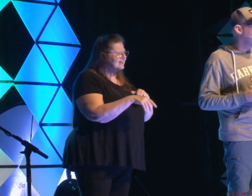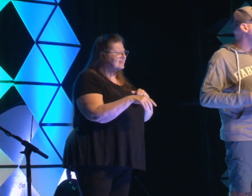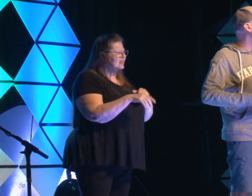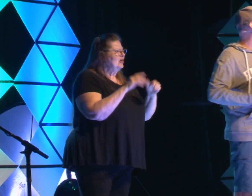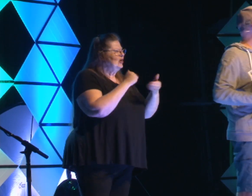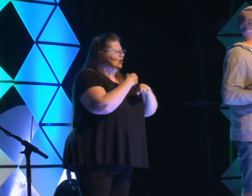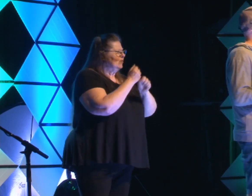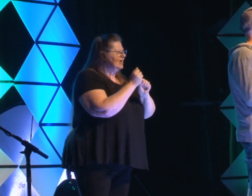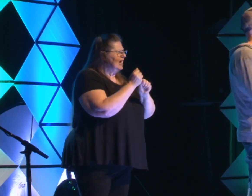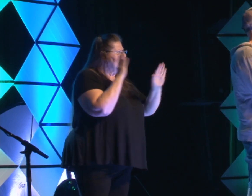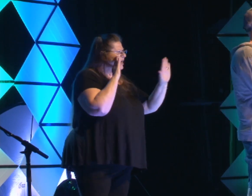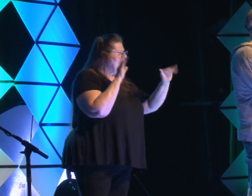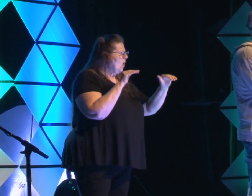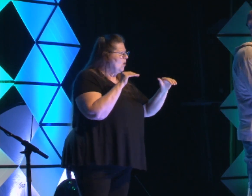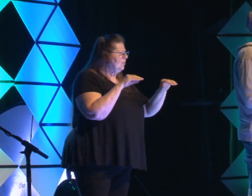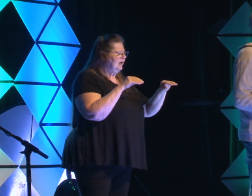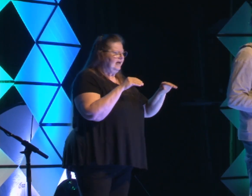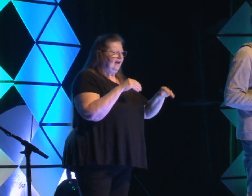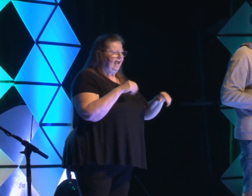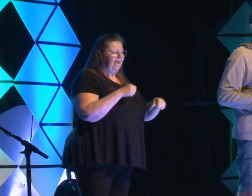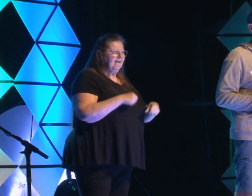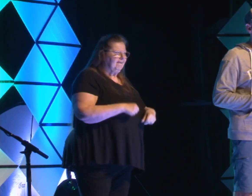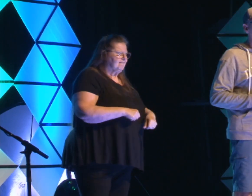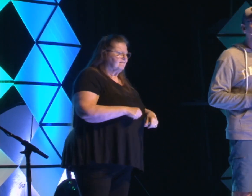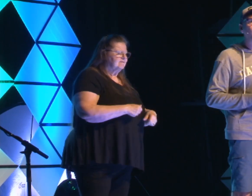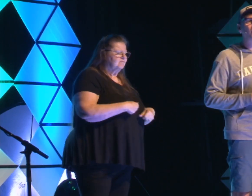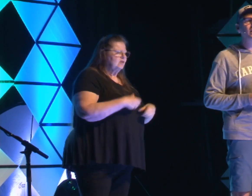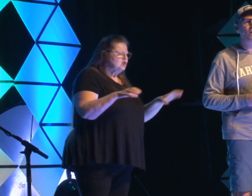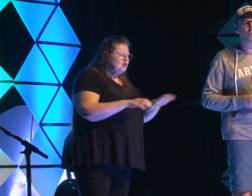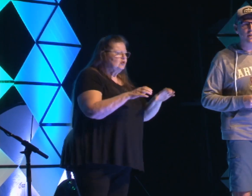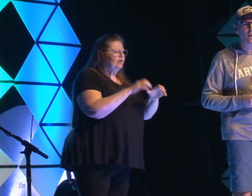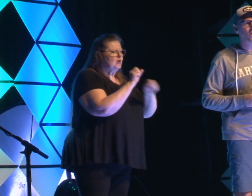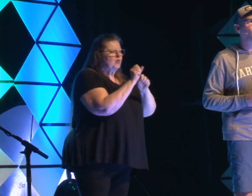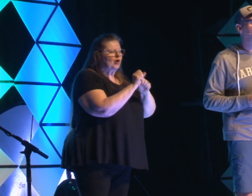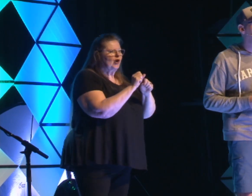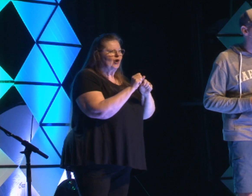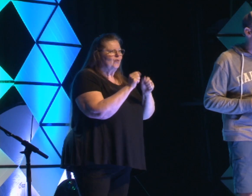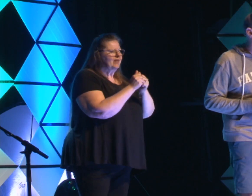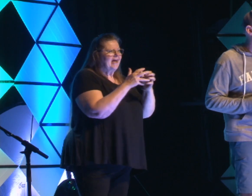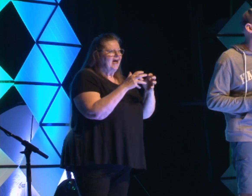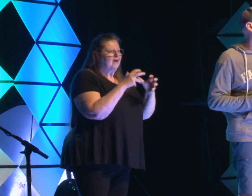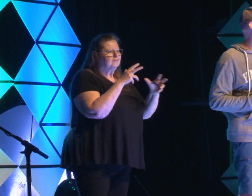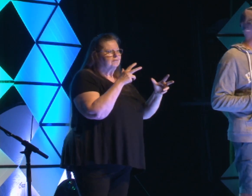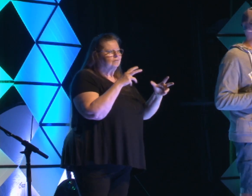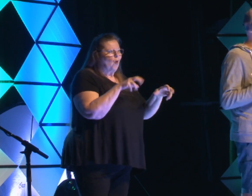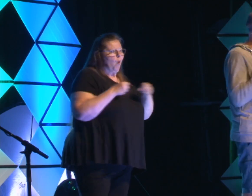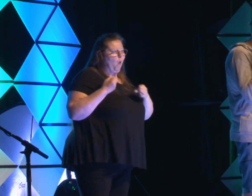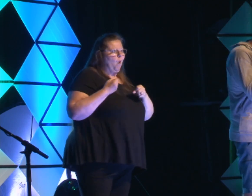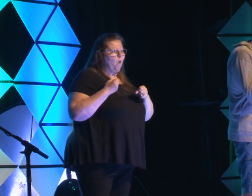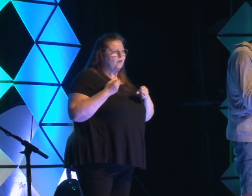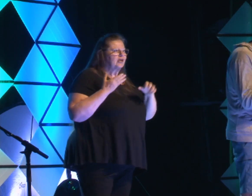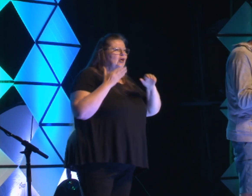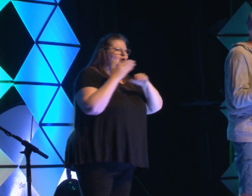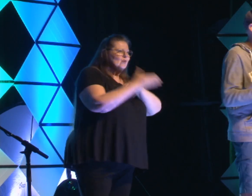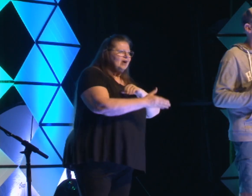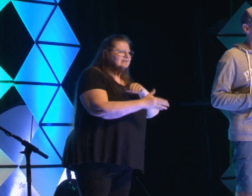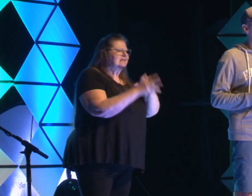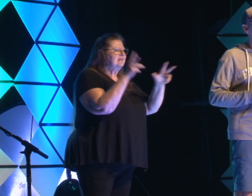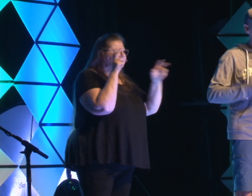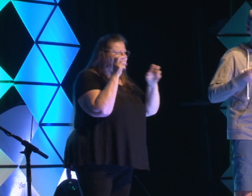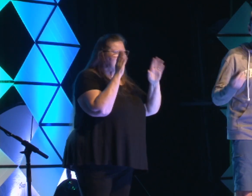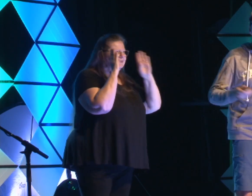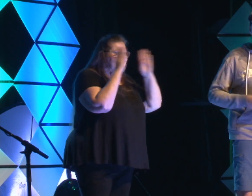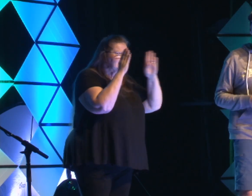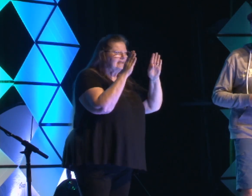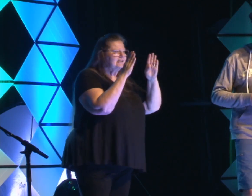hope, meaning giving ourselves away unselfishly, humbly going, crossing boundaries and borders, to listen deeply,